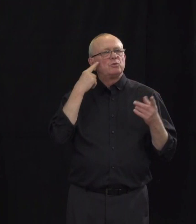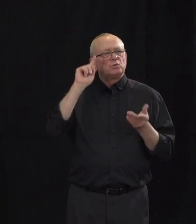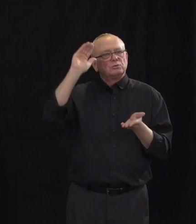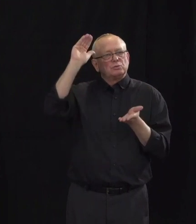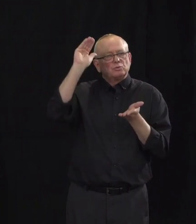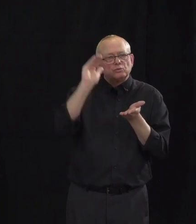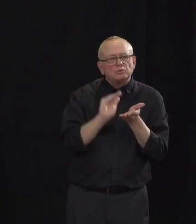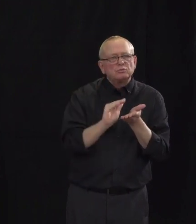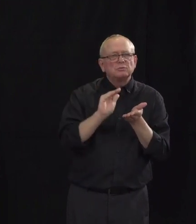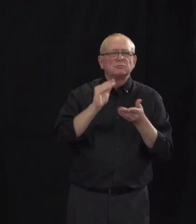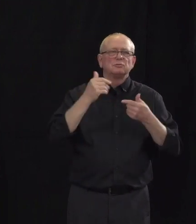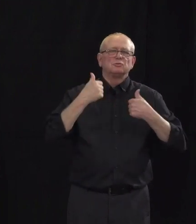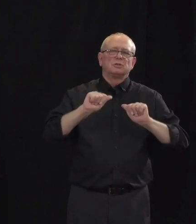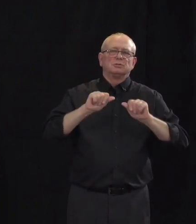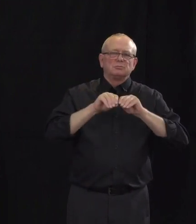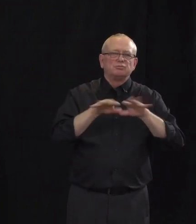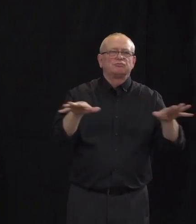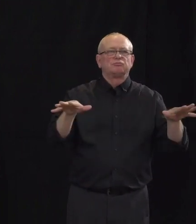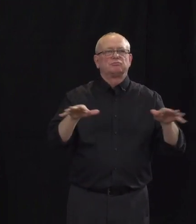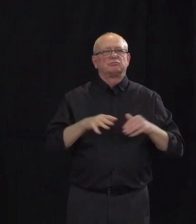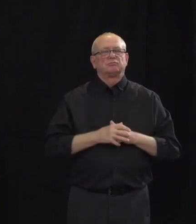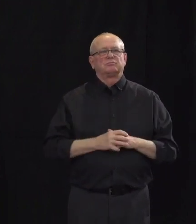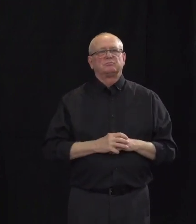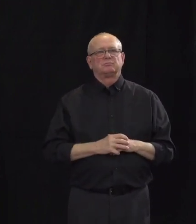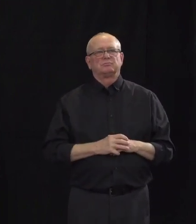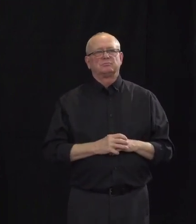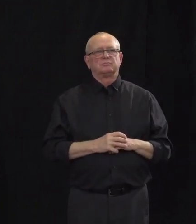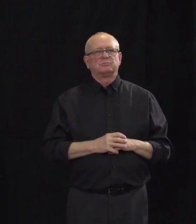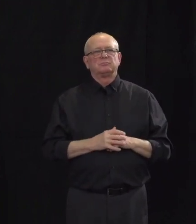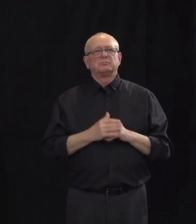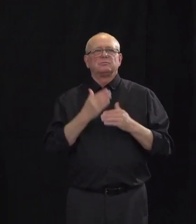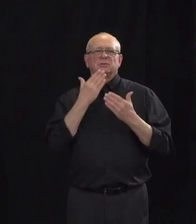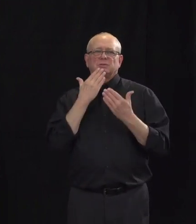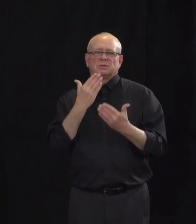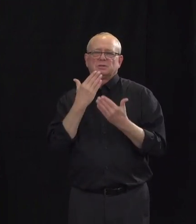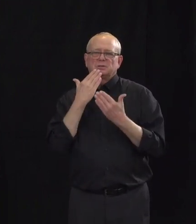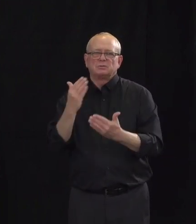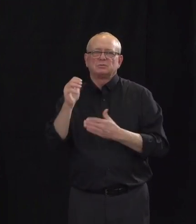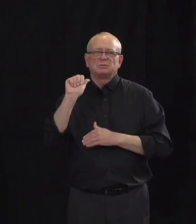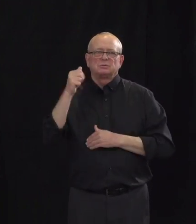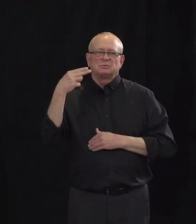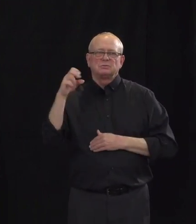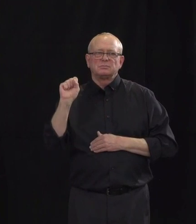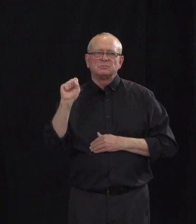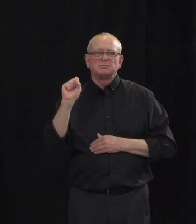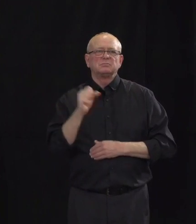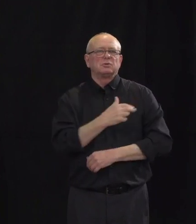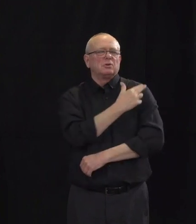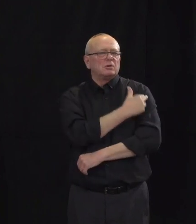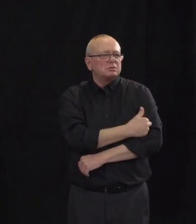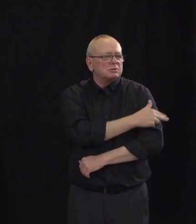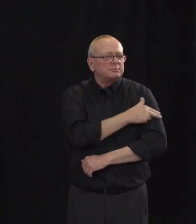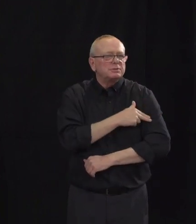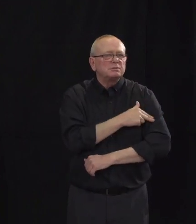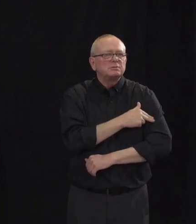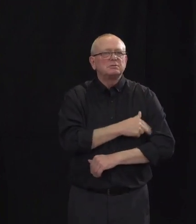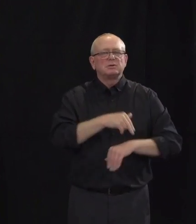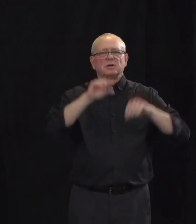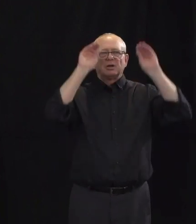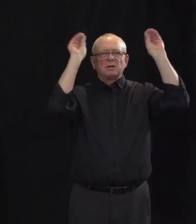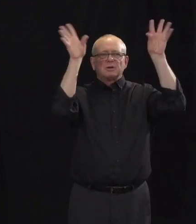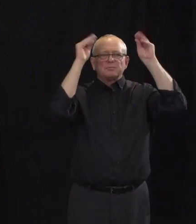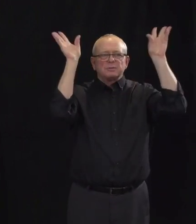the folks doing tremendous work at AHS, in our hospitals, our paramedics, nurses and doctors, and our public